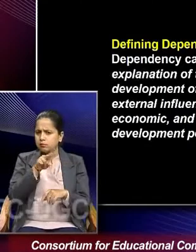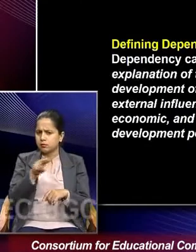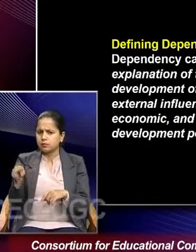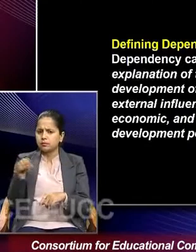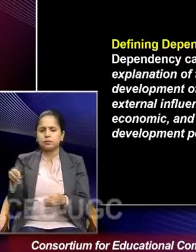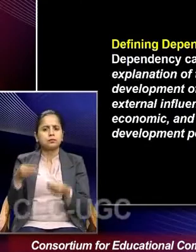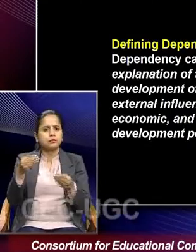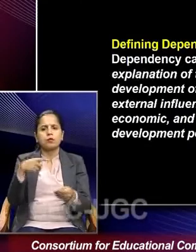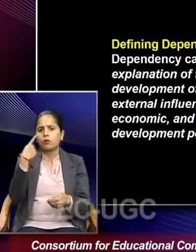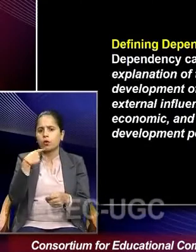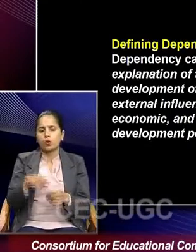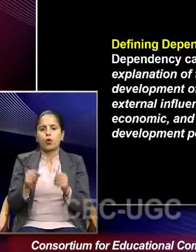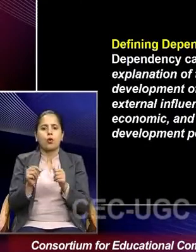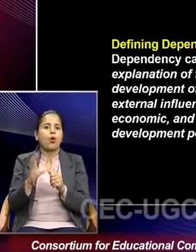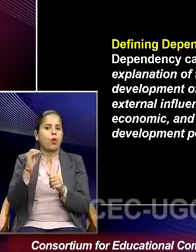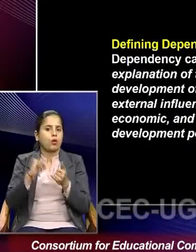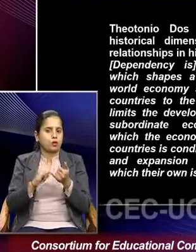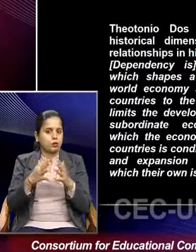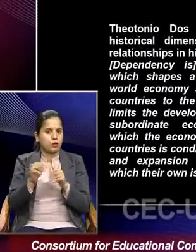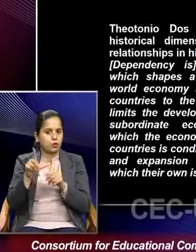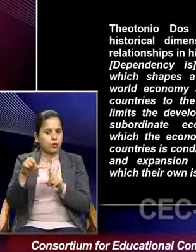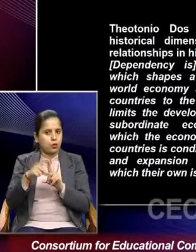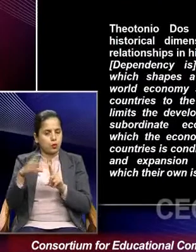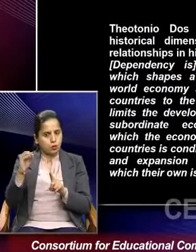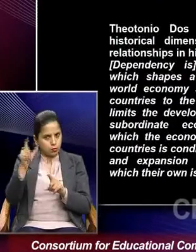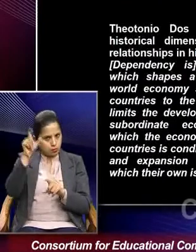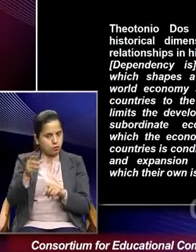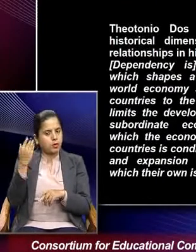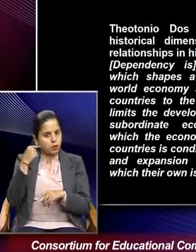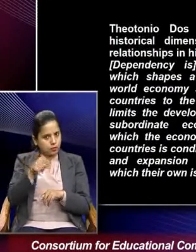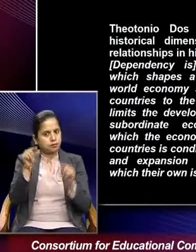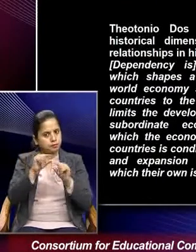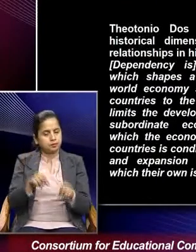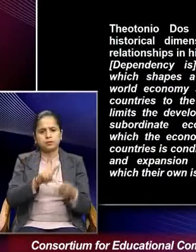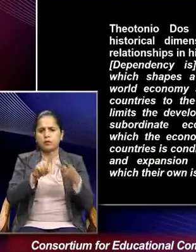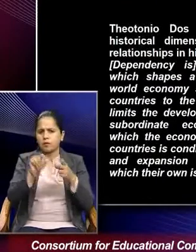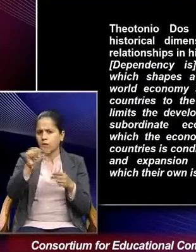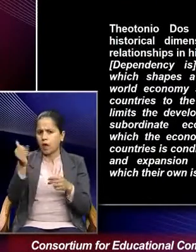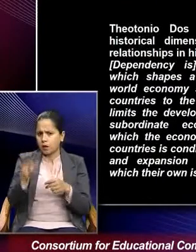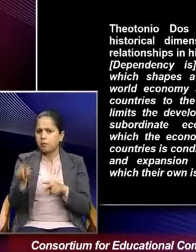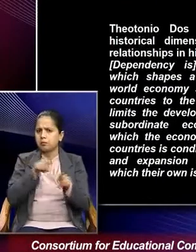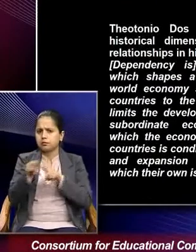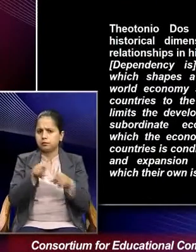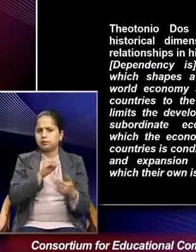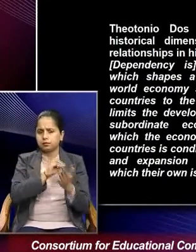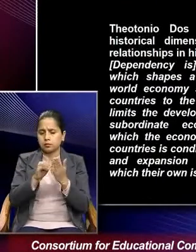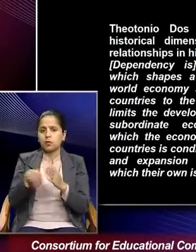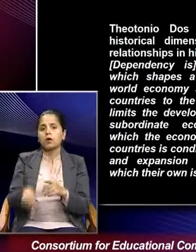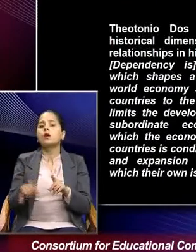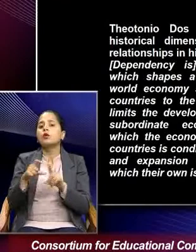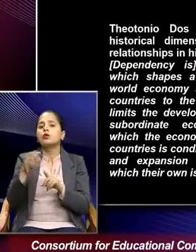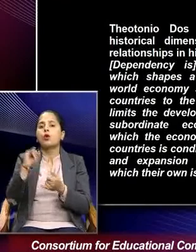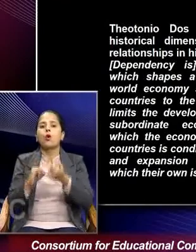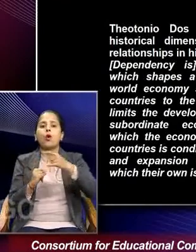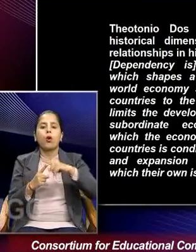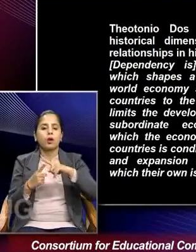given by Oswaldo Sankel. There is another definition which was given by Dos Santos, and